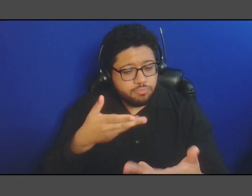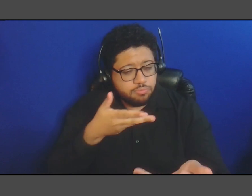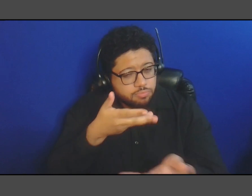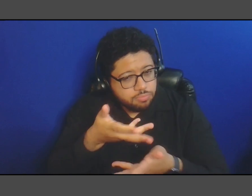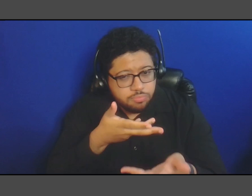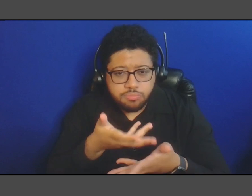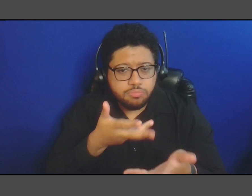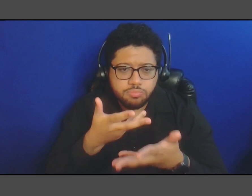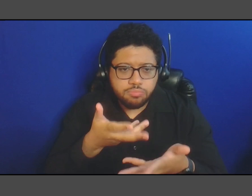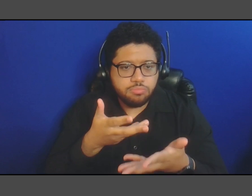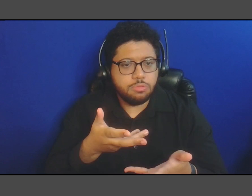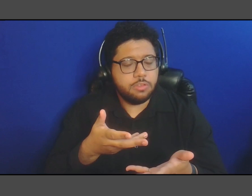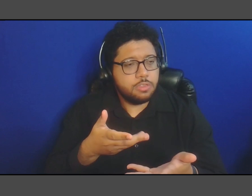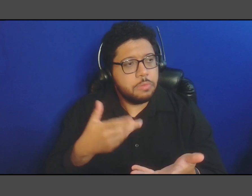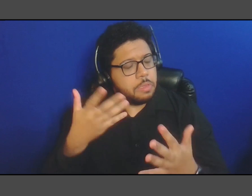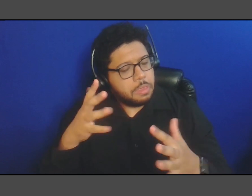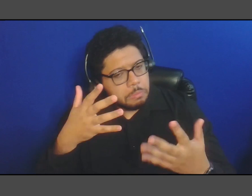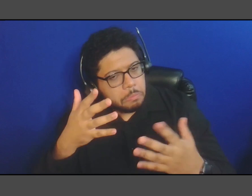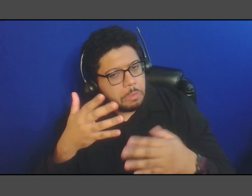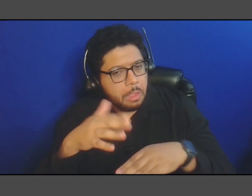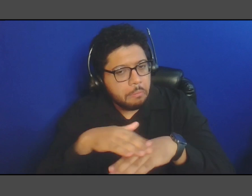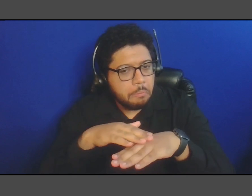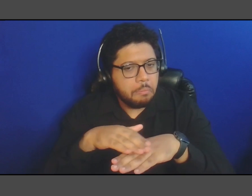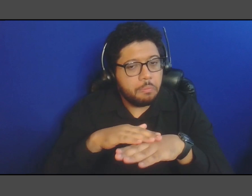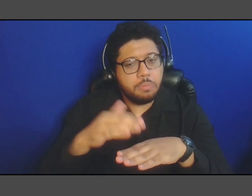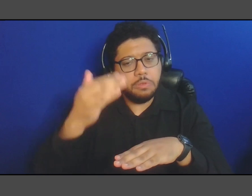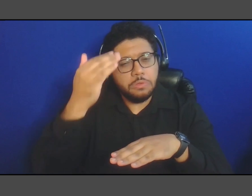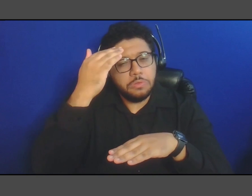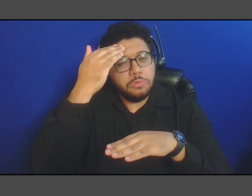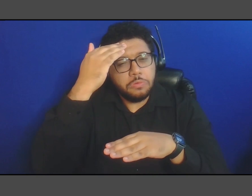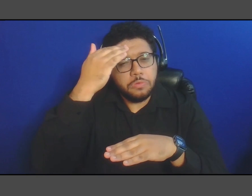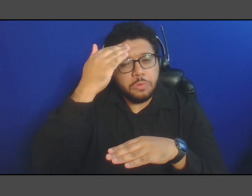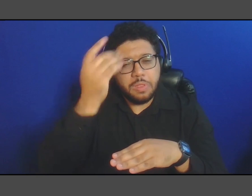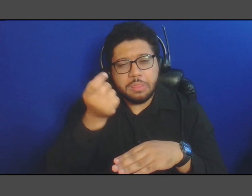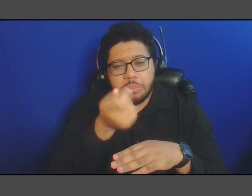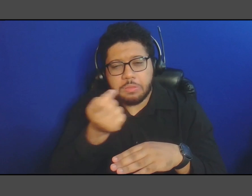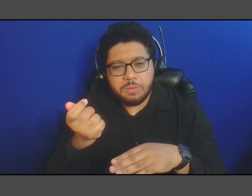an idea of what I would hear. And it was really